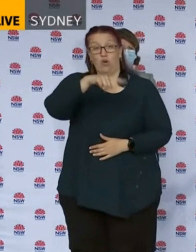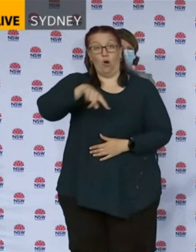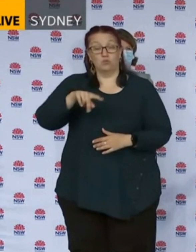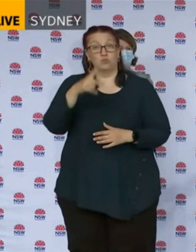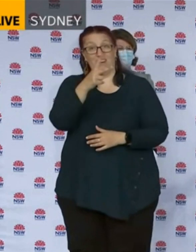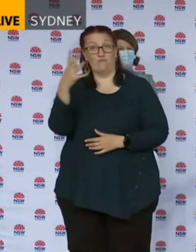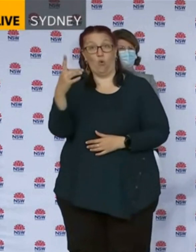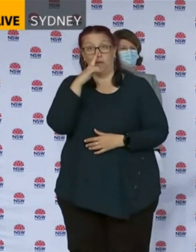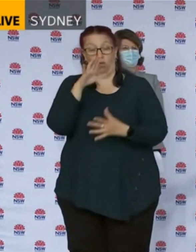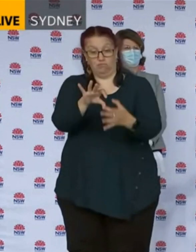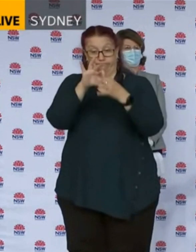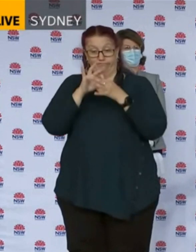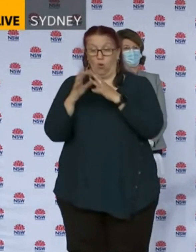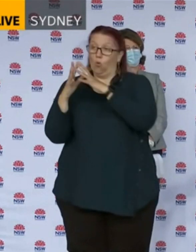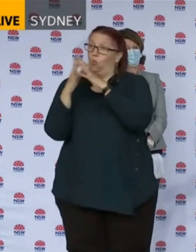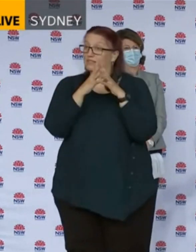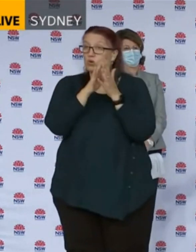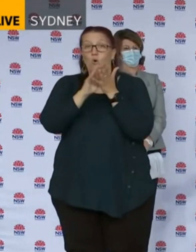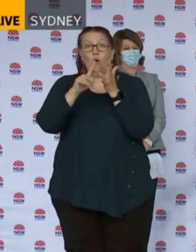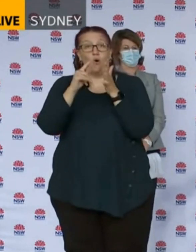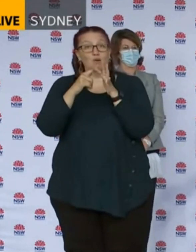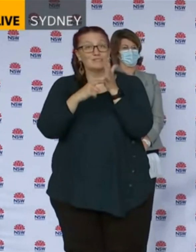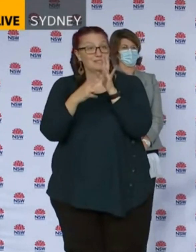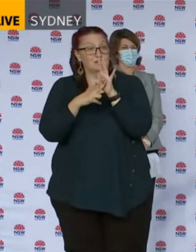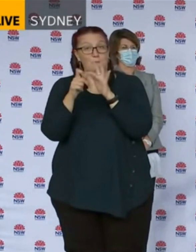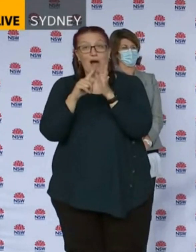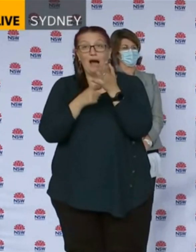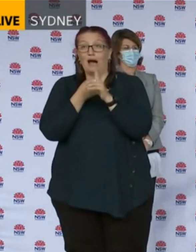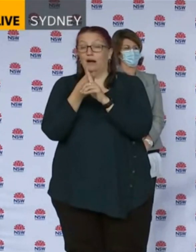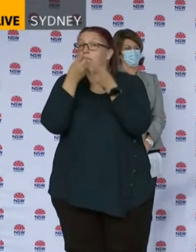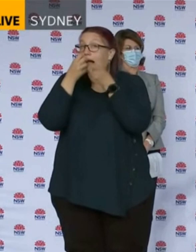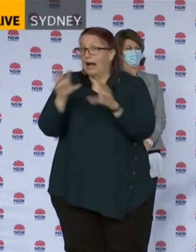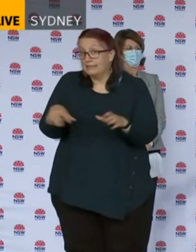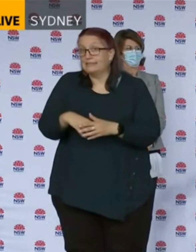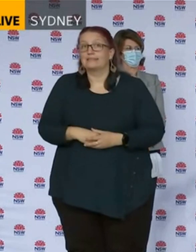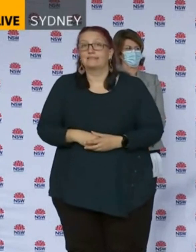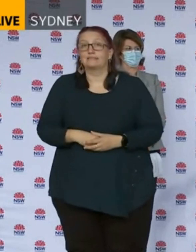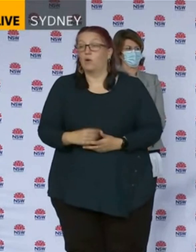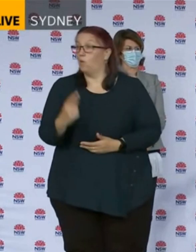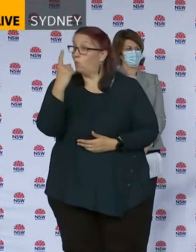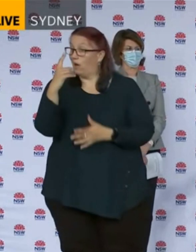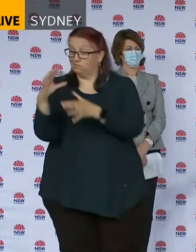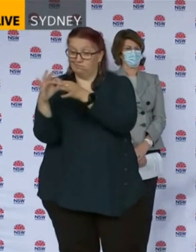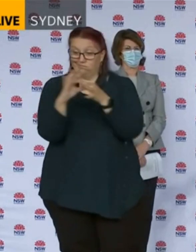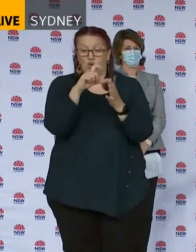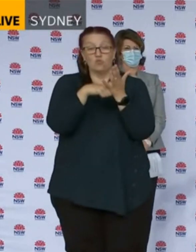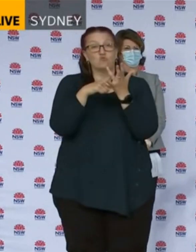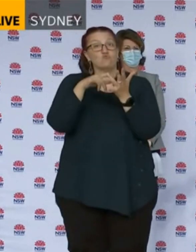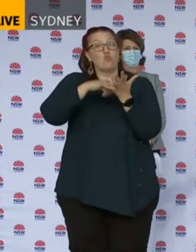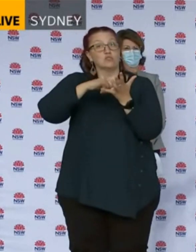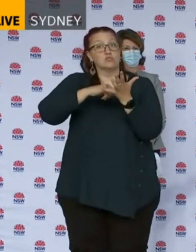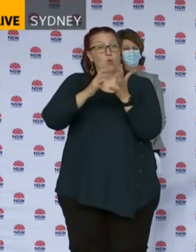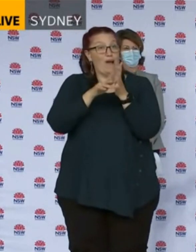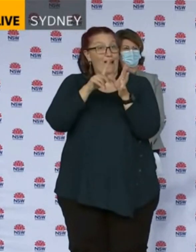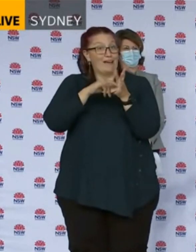Park. There were 1 new case linked to the Crossways. There were new cases linked to the Joe Bailey at Double Bay.